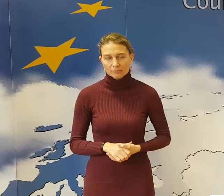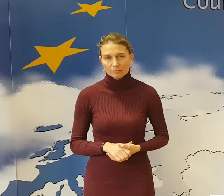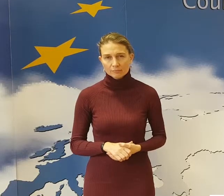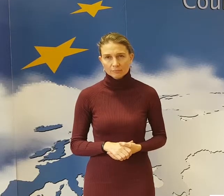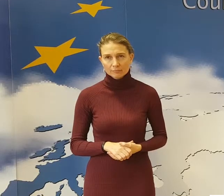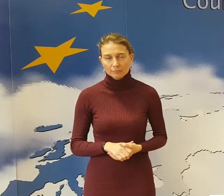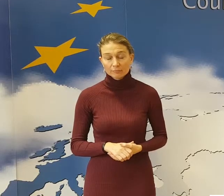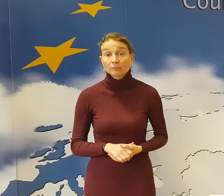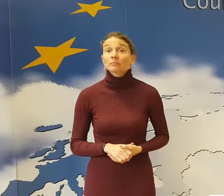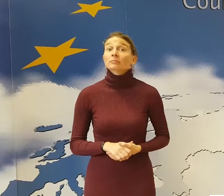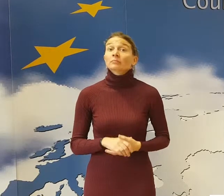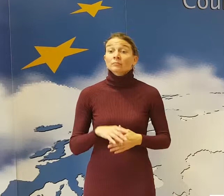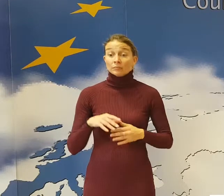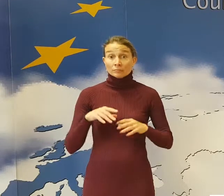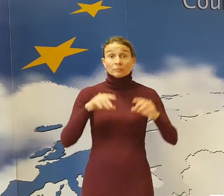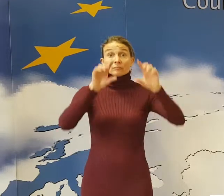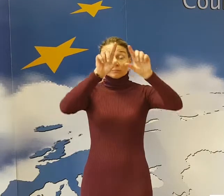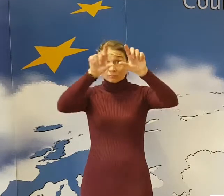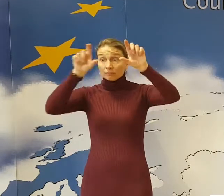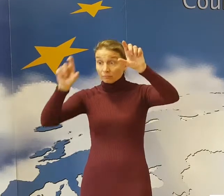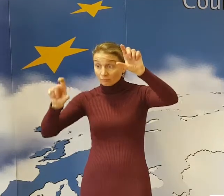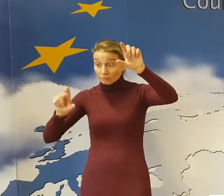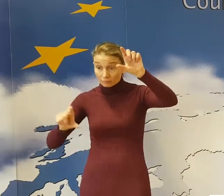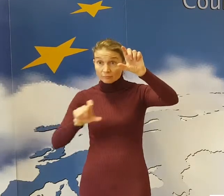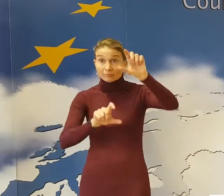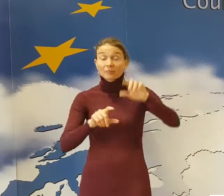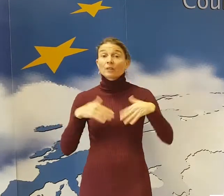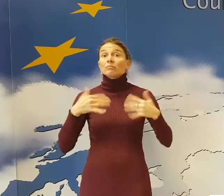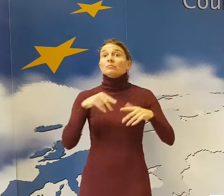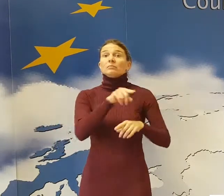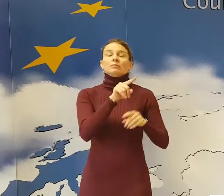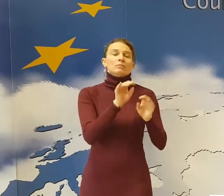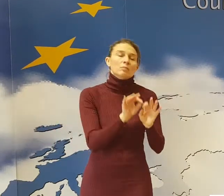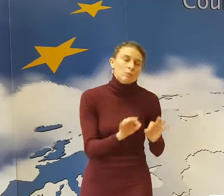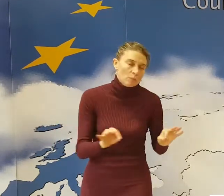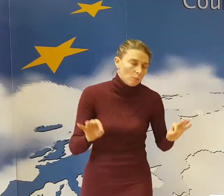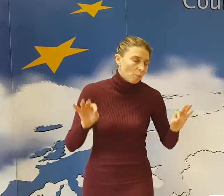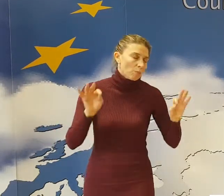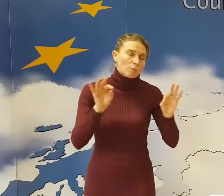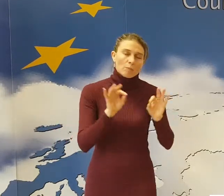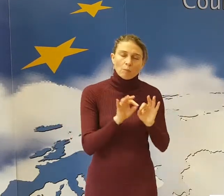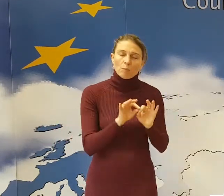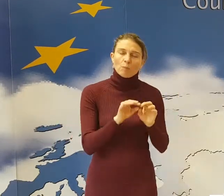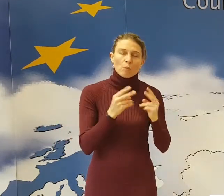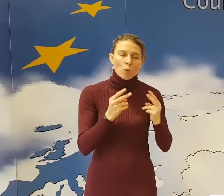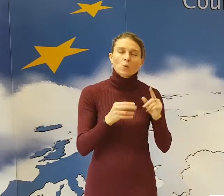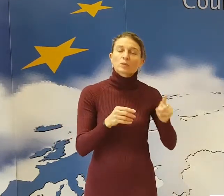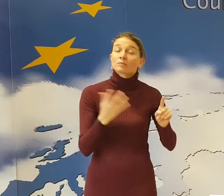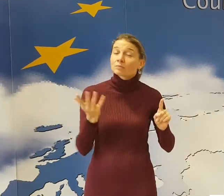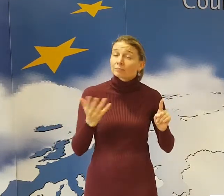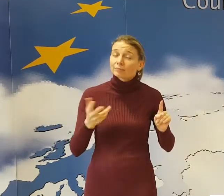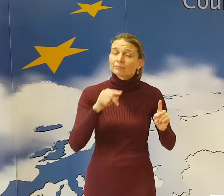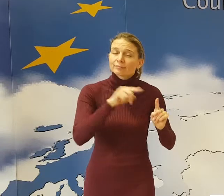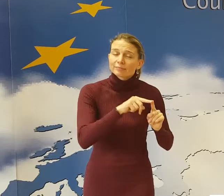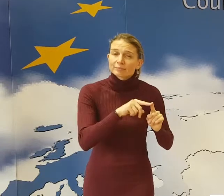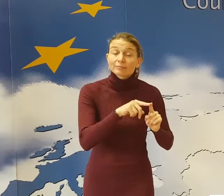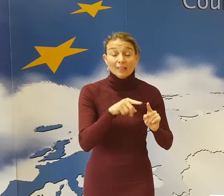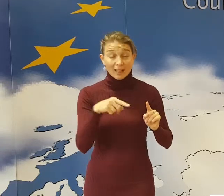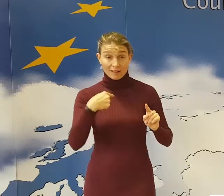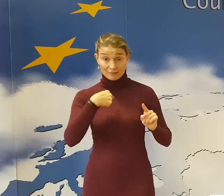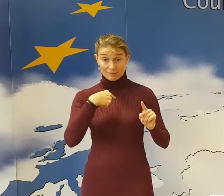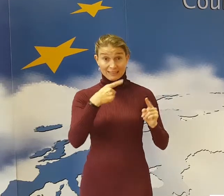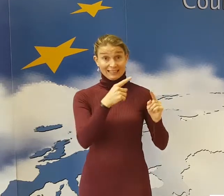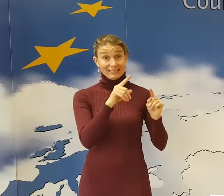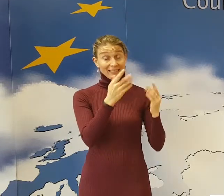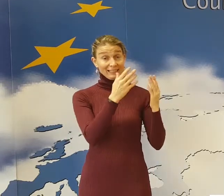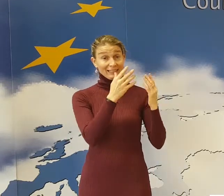And a very important part of in this process of developing a test is the training of the tester or